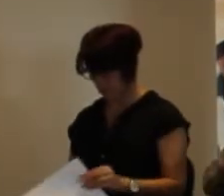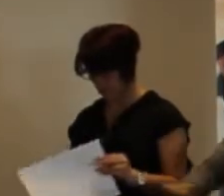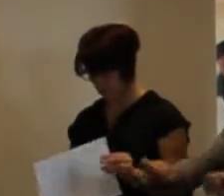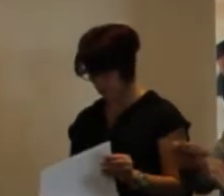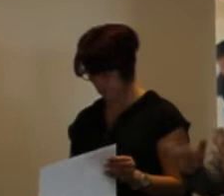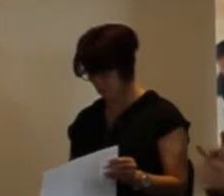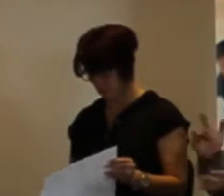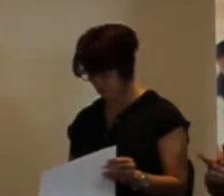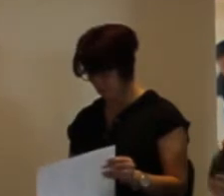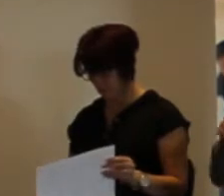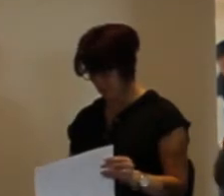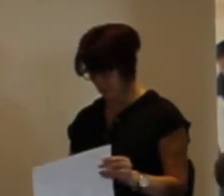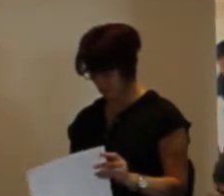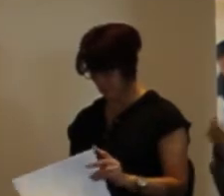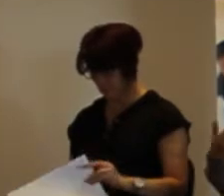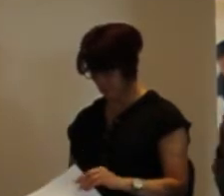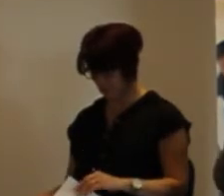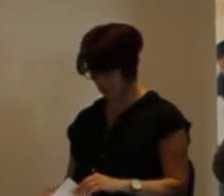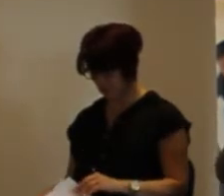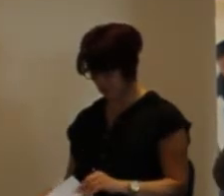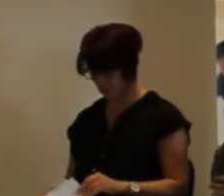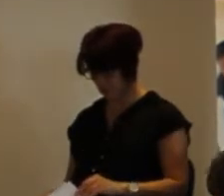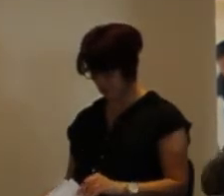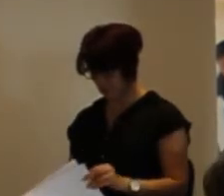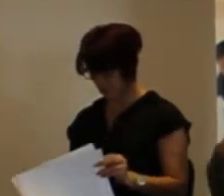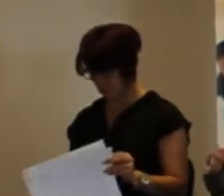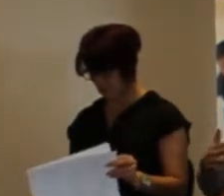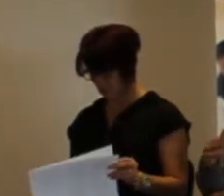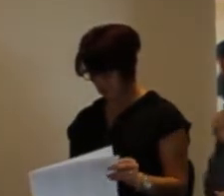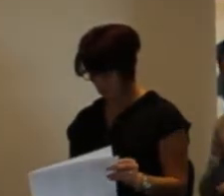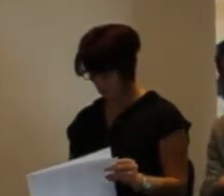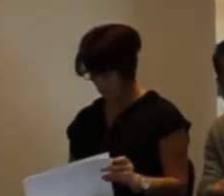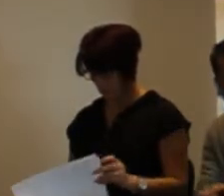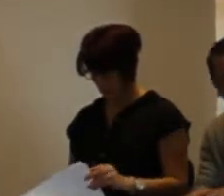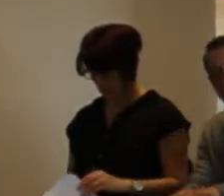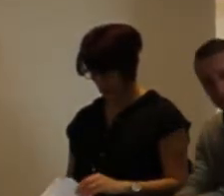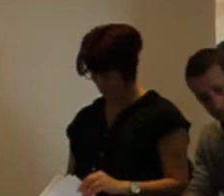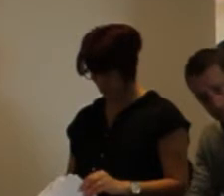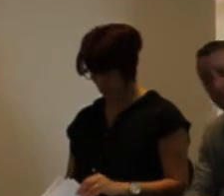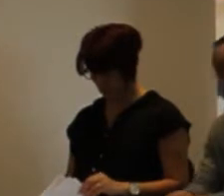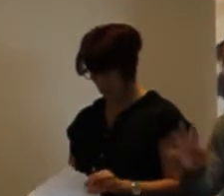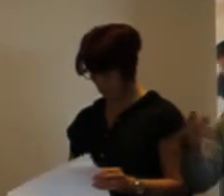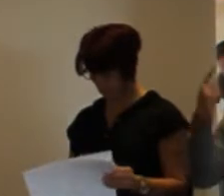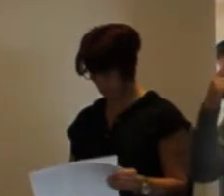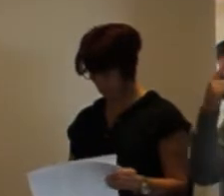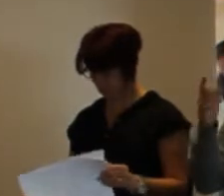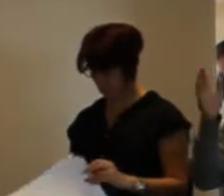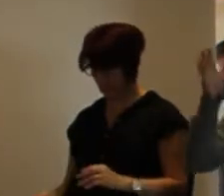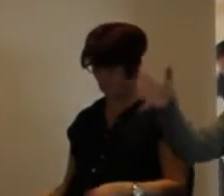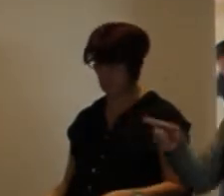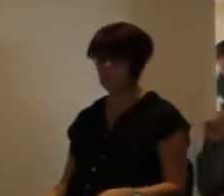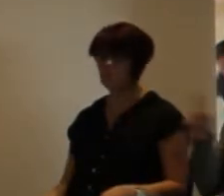used certain adjustments a lot, you're used to using them. Don't just force them on a